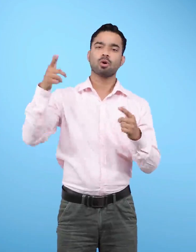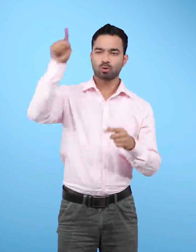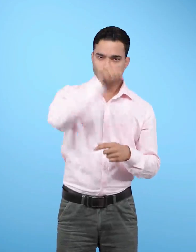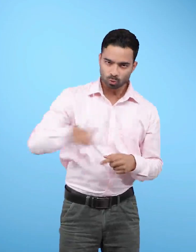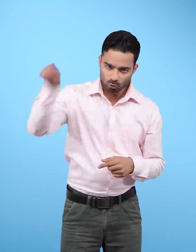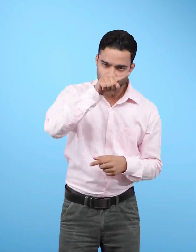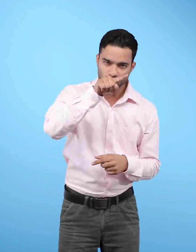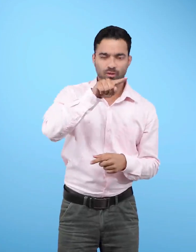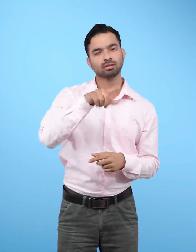circle.